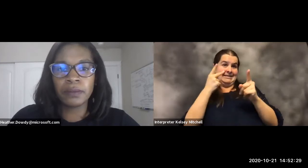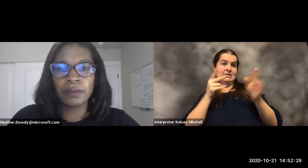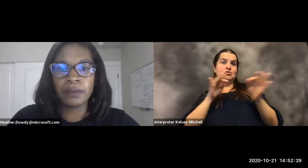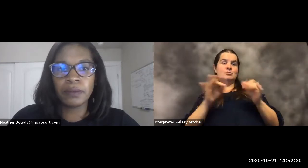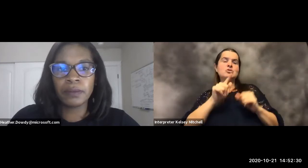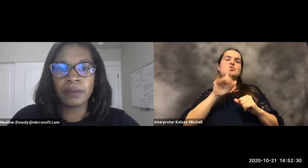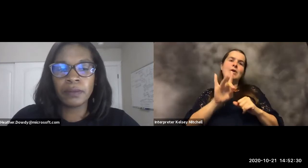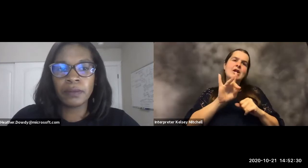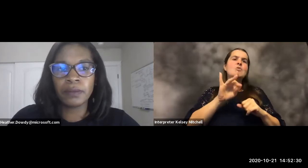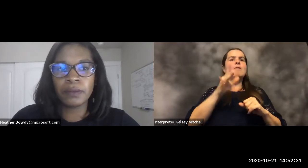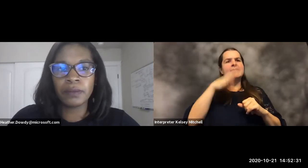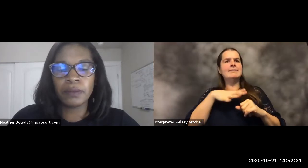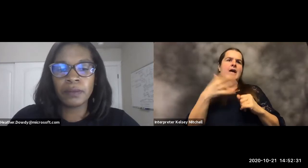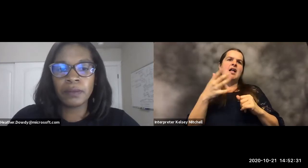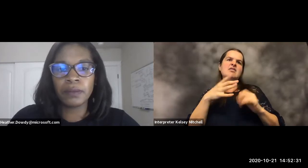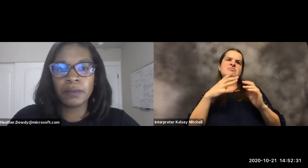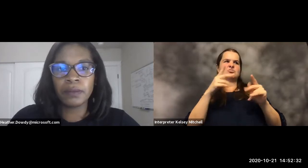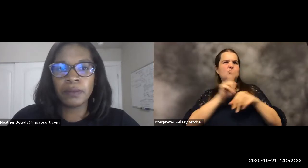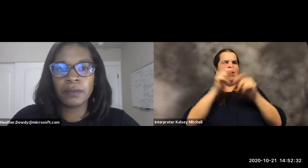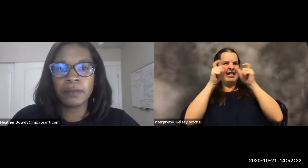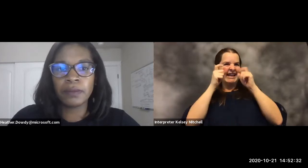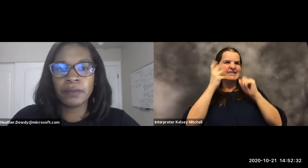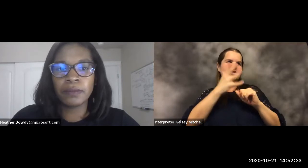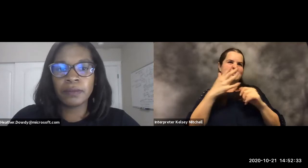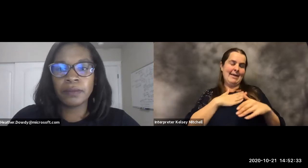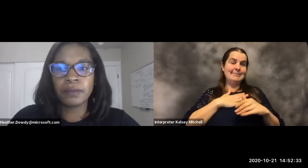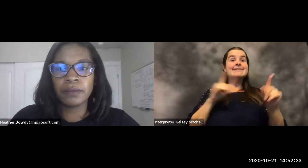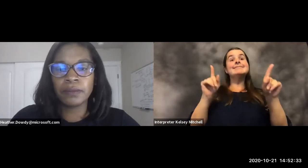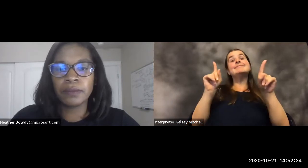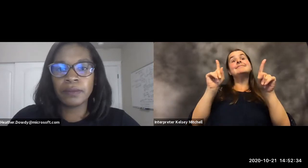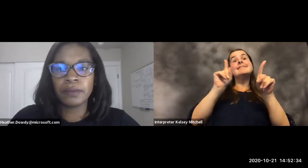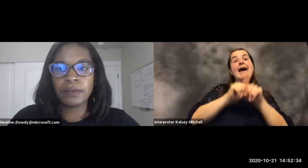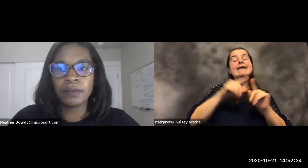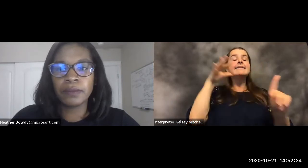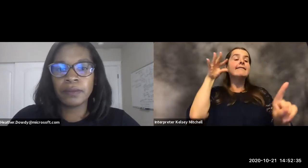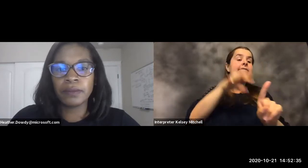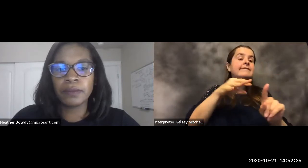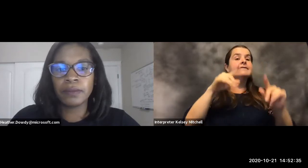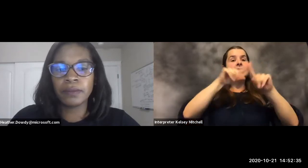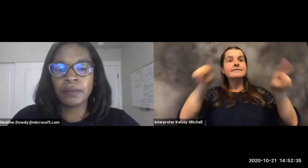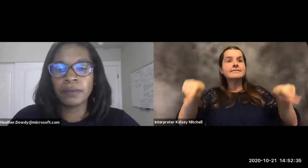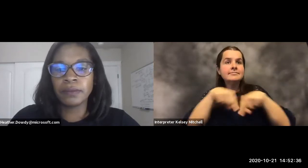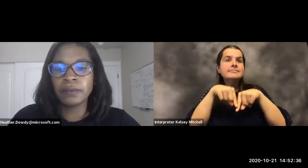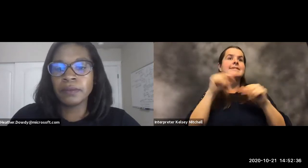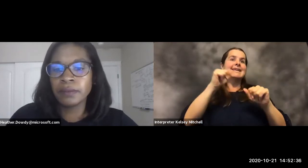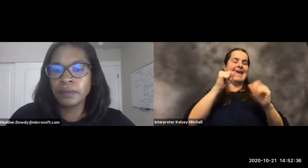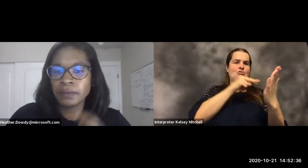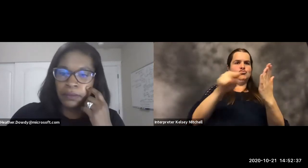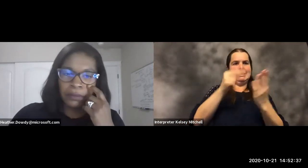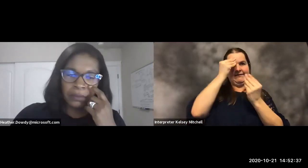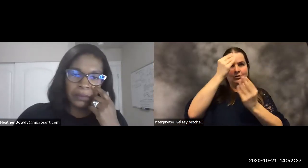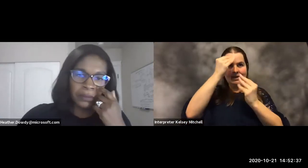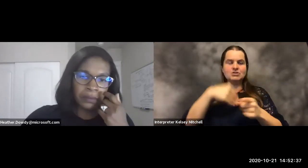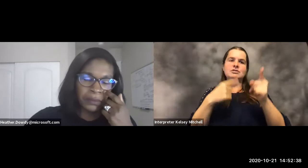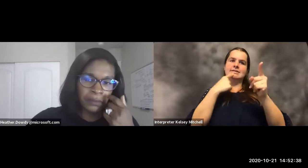looking happy. It reads text out loud as it comes into view, like on an envelope. Ken Lawrence, P.O. Box, or a room entrance.